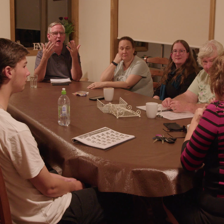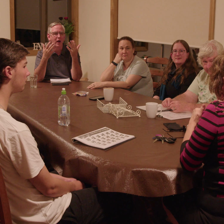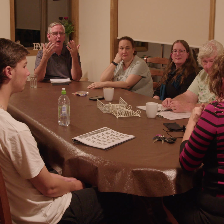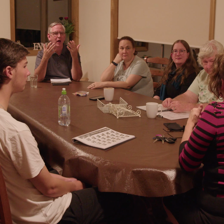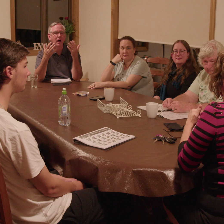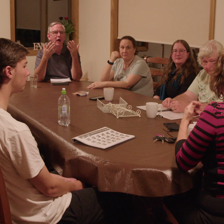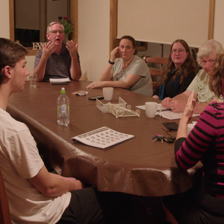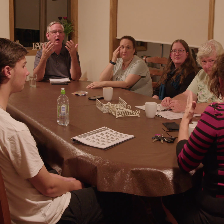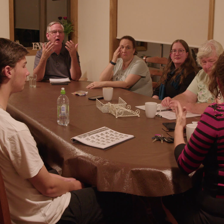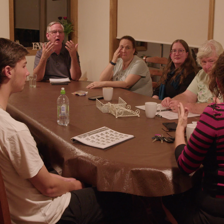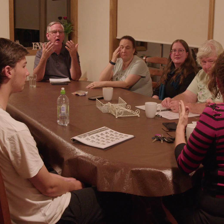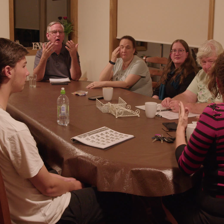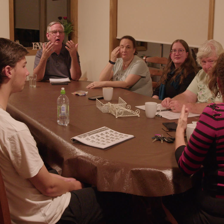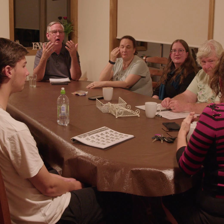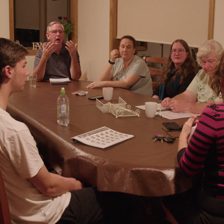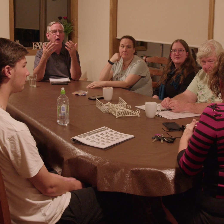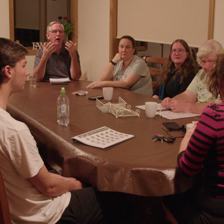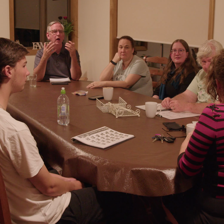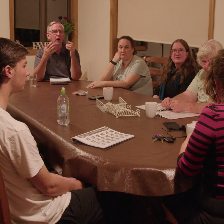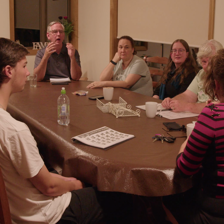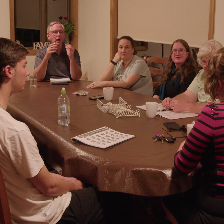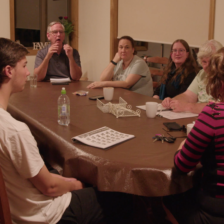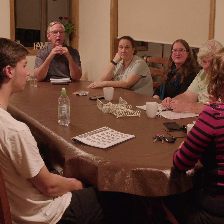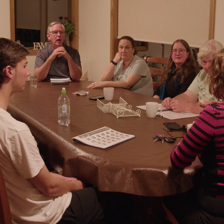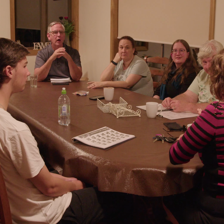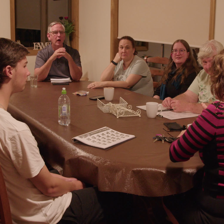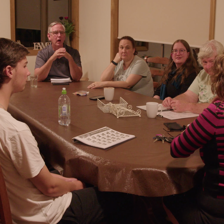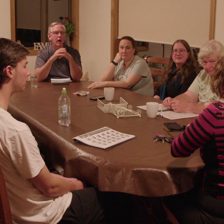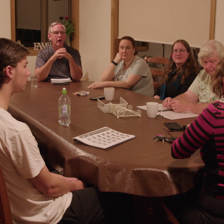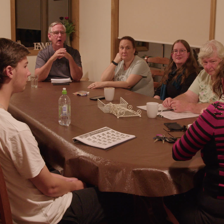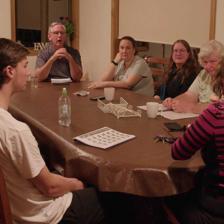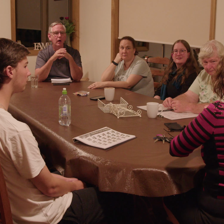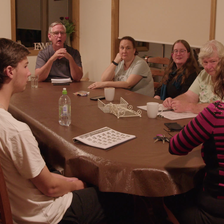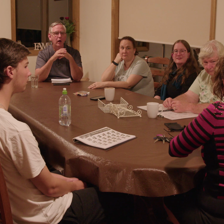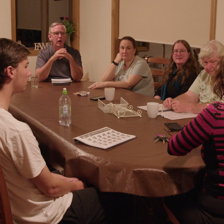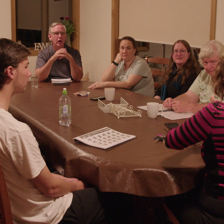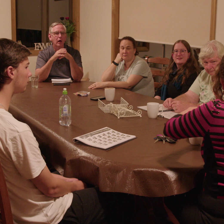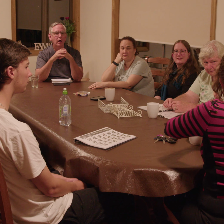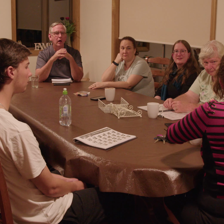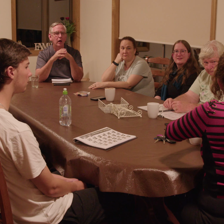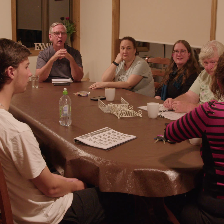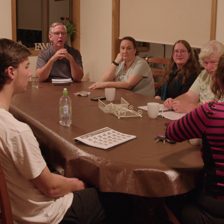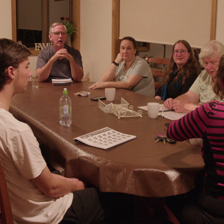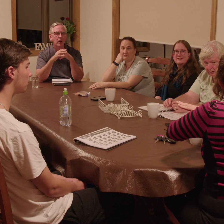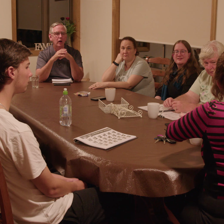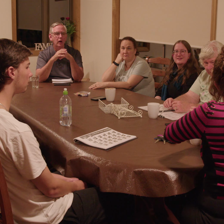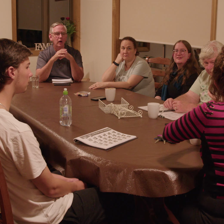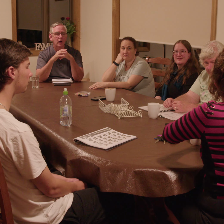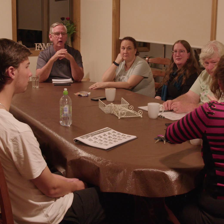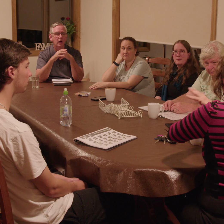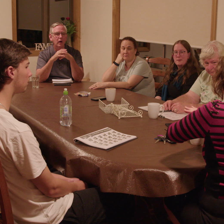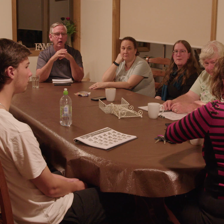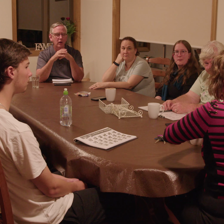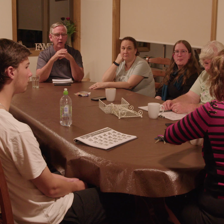alphabet, the signs the same way. Your non-dominant hand doesn't move as much. It's just the placement of where things